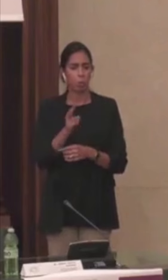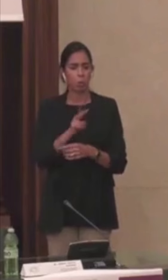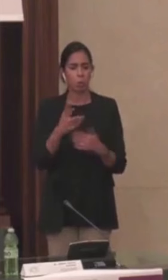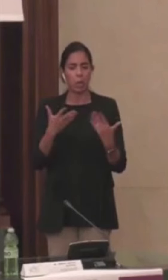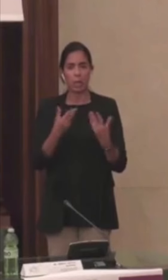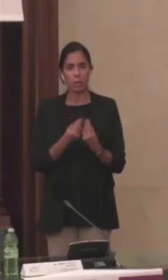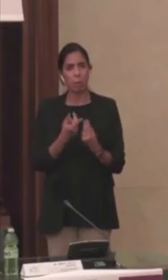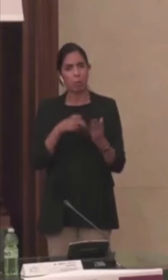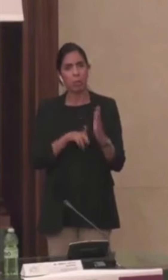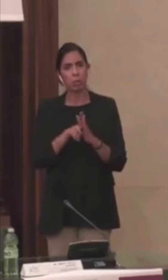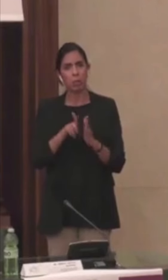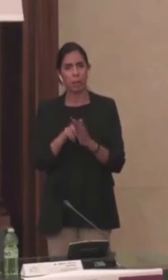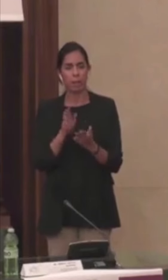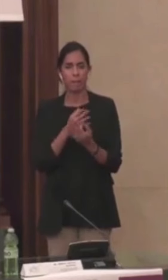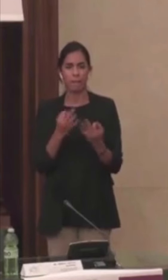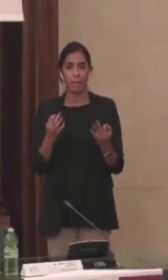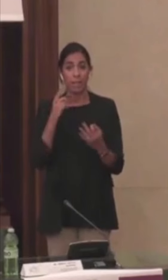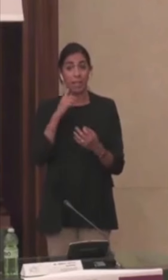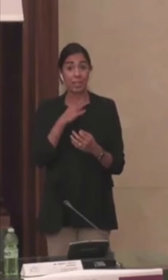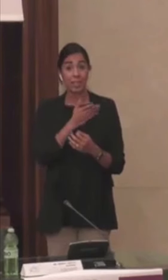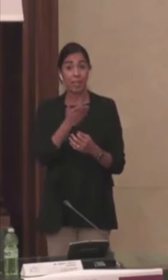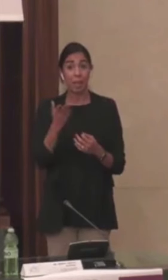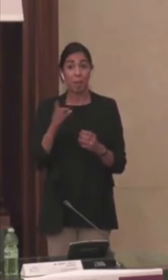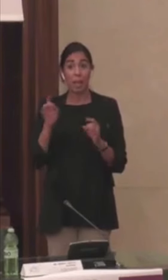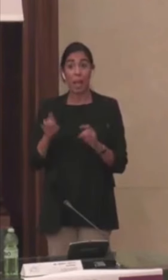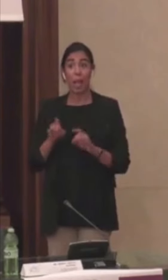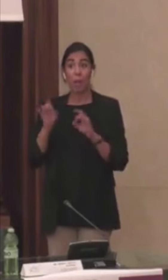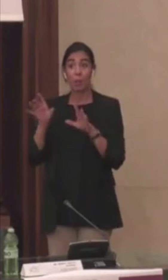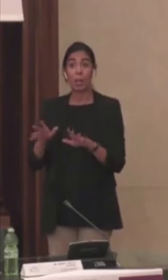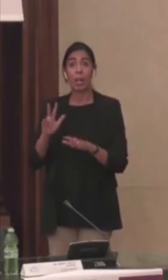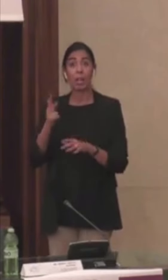Australians discover in vitro